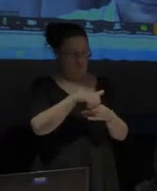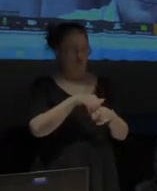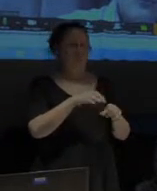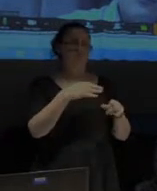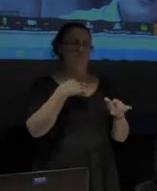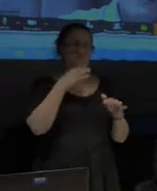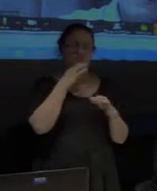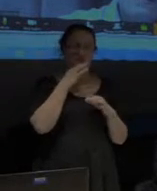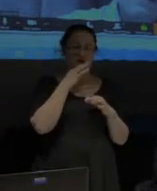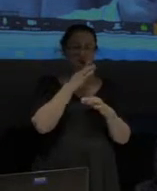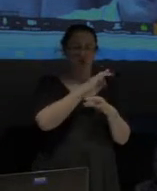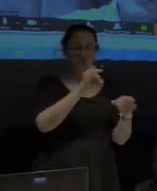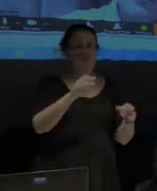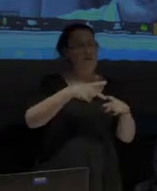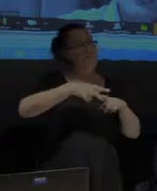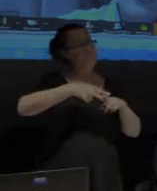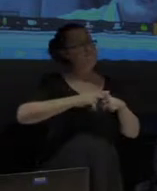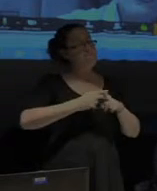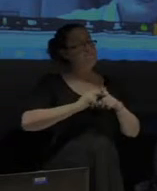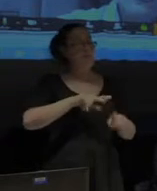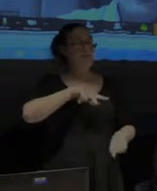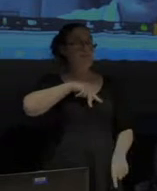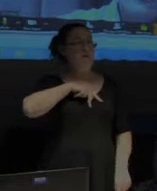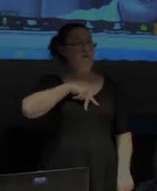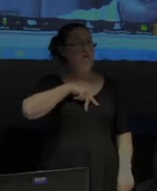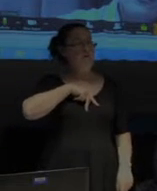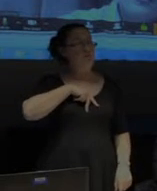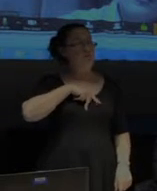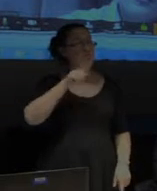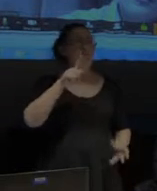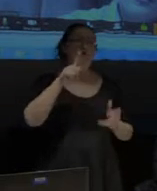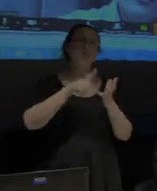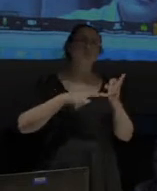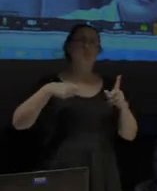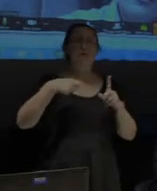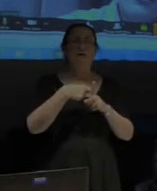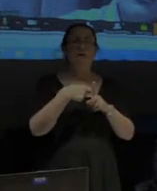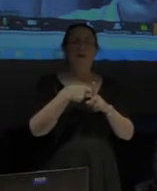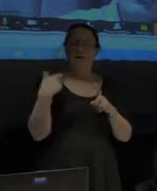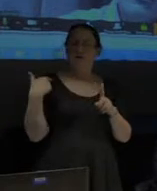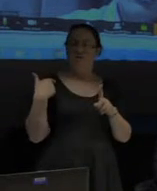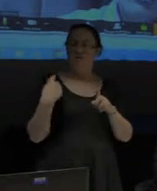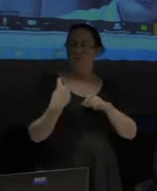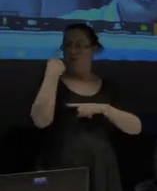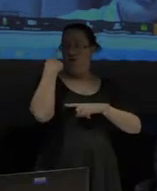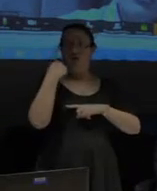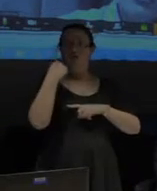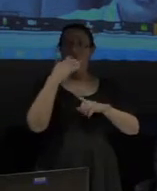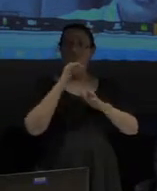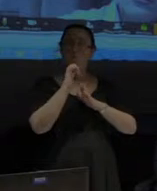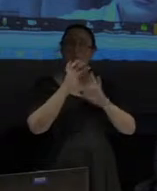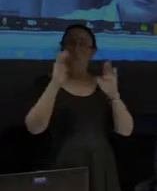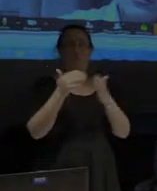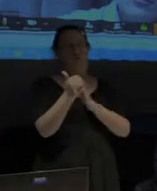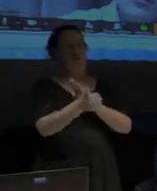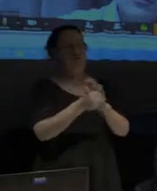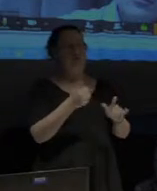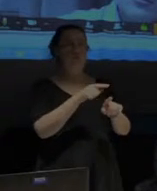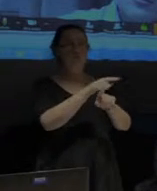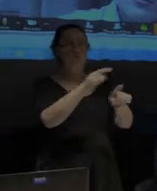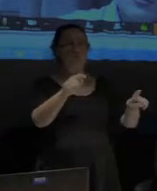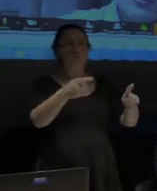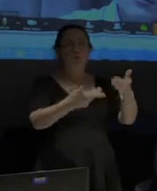think the plumbing medalist looked like for the UK in the last WorldSkills, you probably would be able